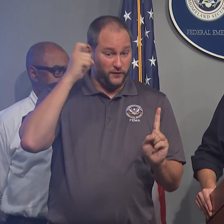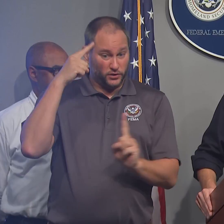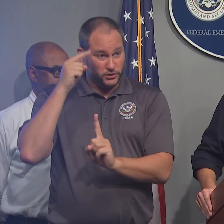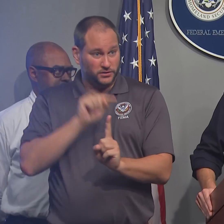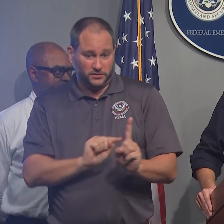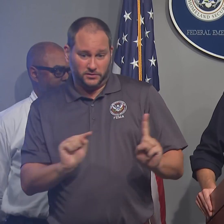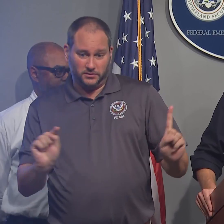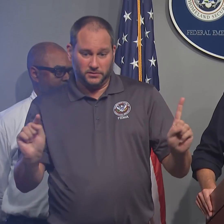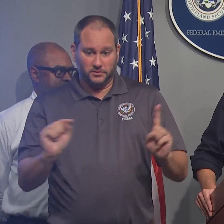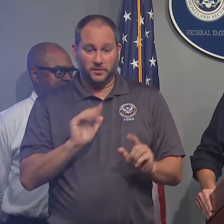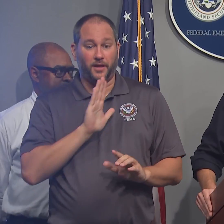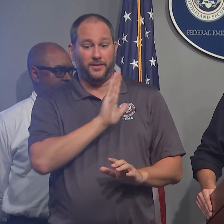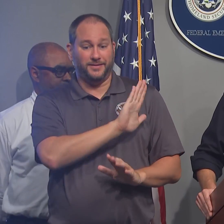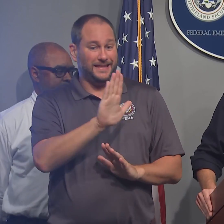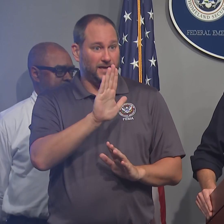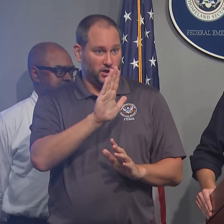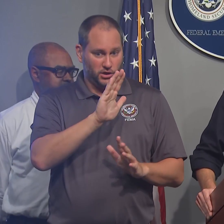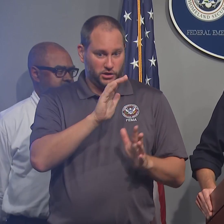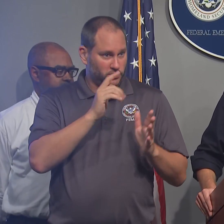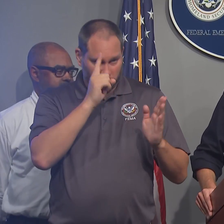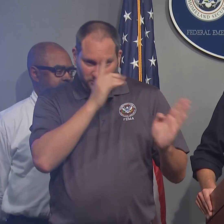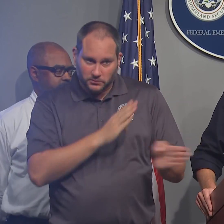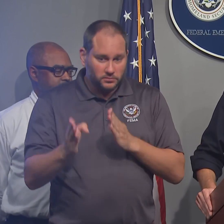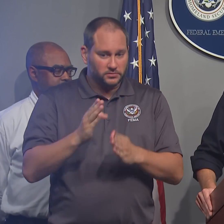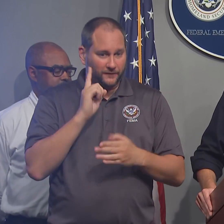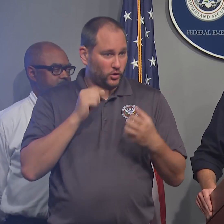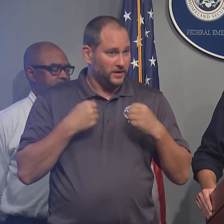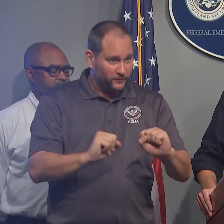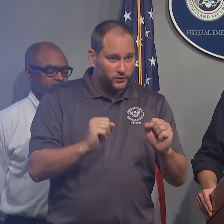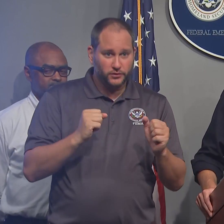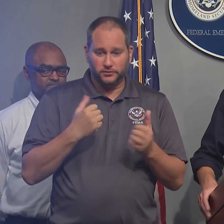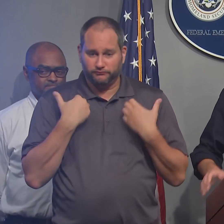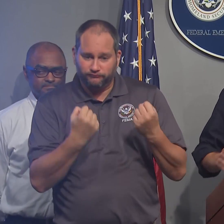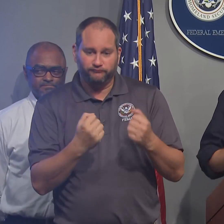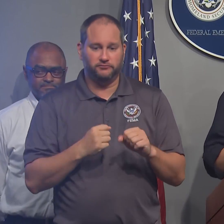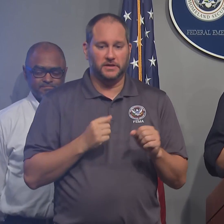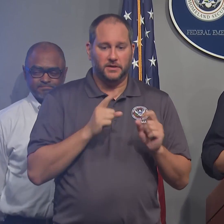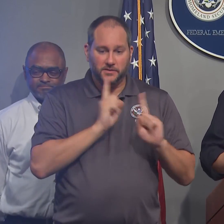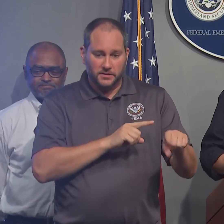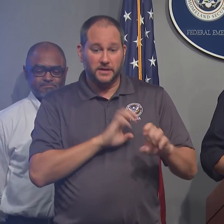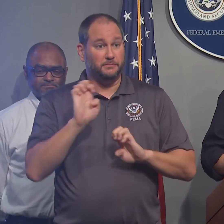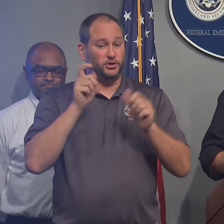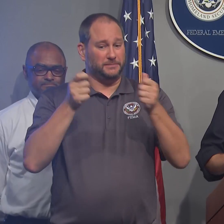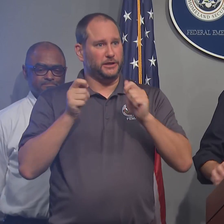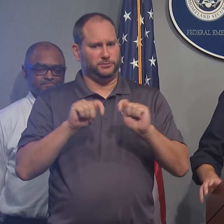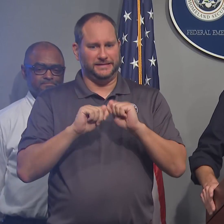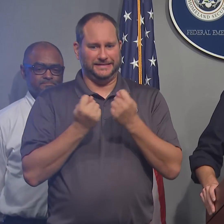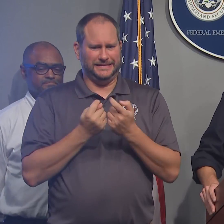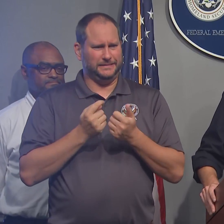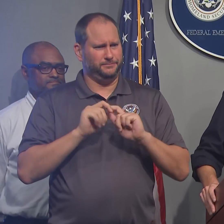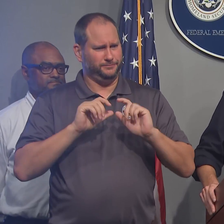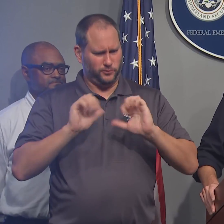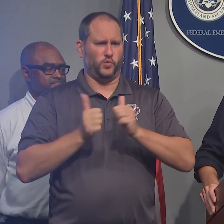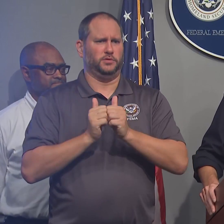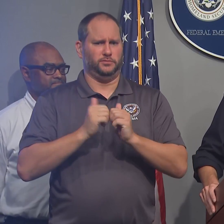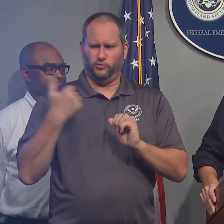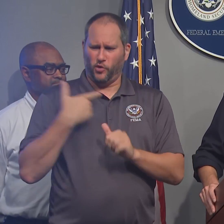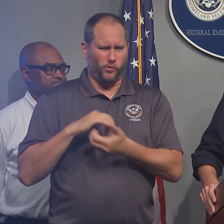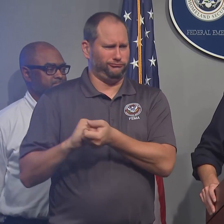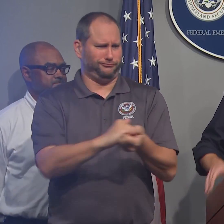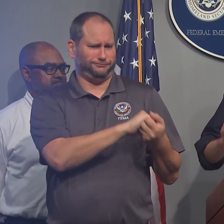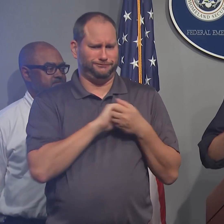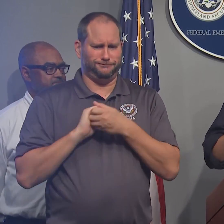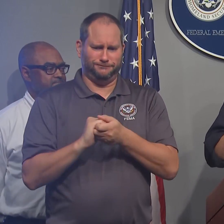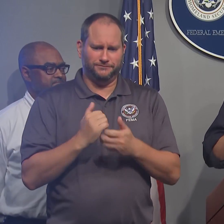team sport. It is a whole community effort. As this system pushes through, right now we're focused largely